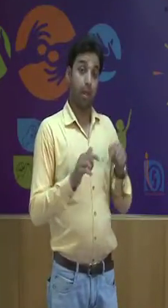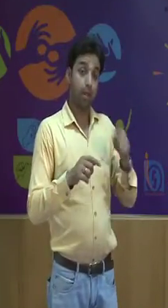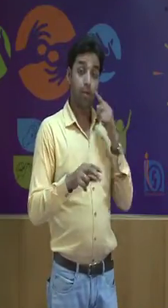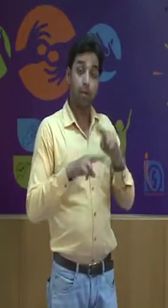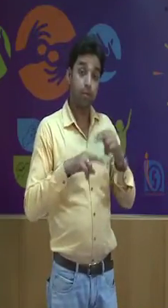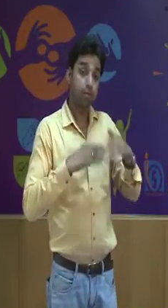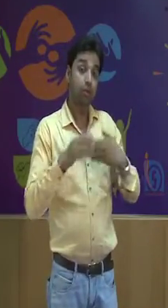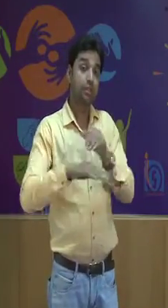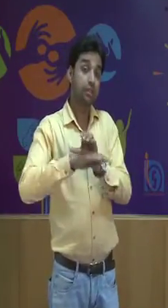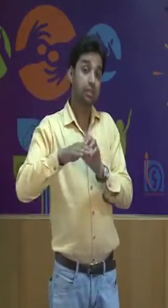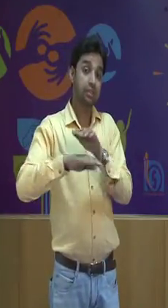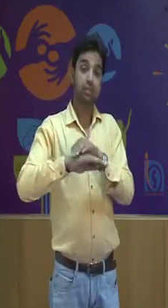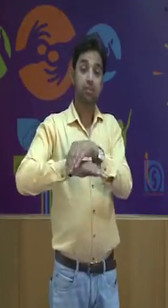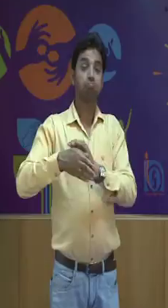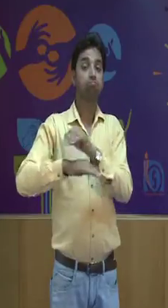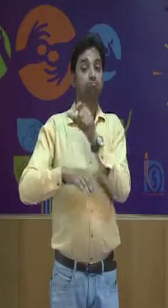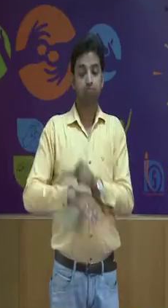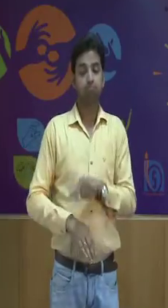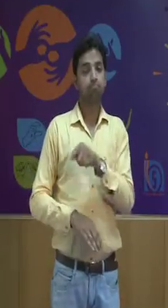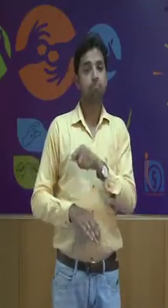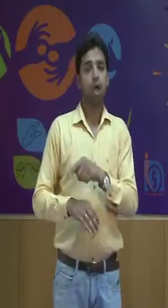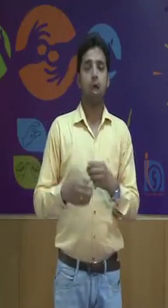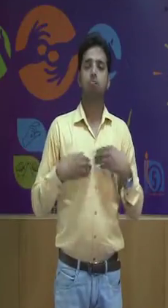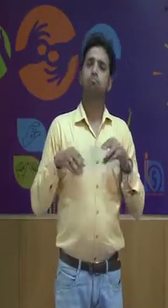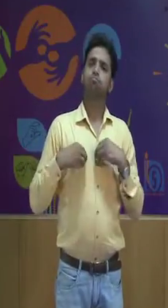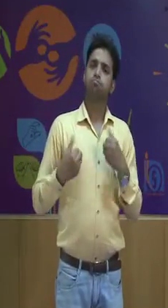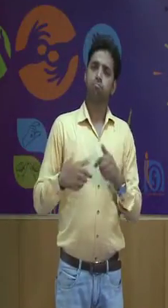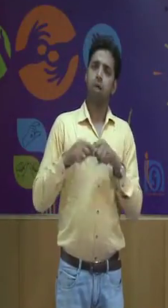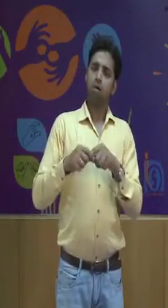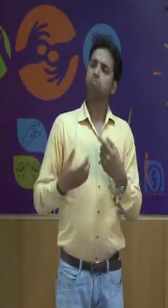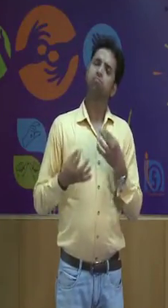the slave was capable, he could become free